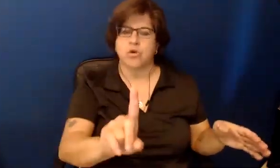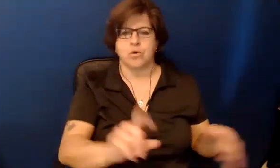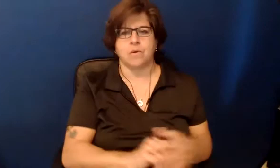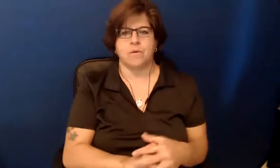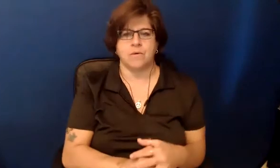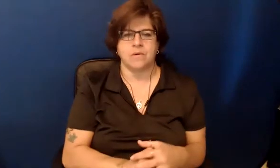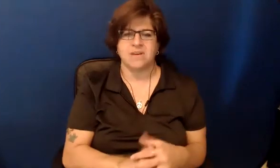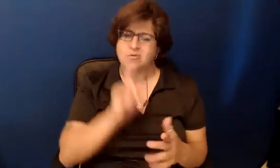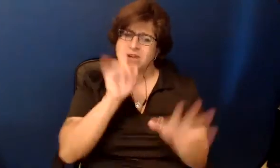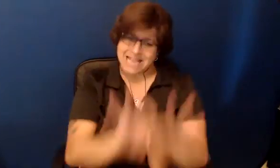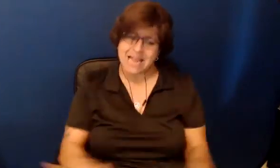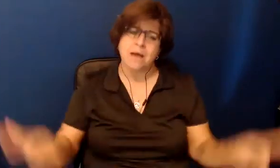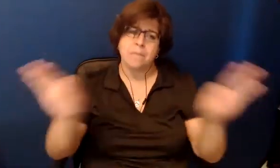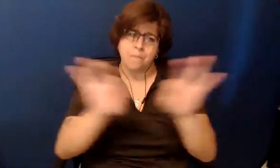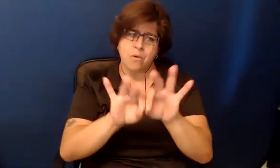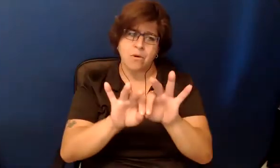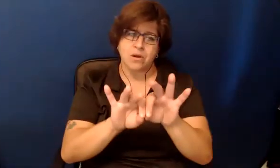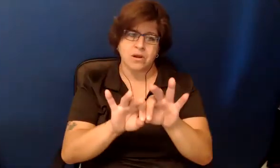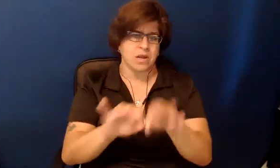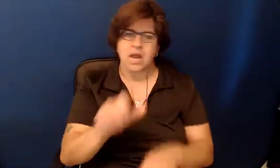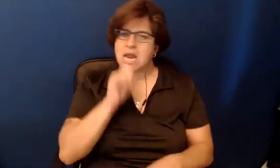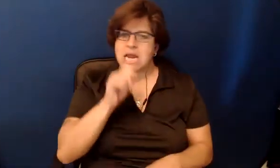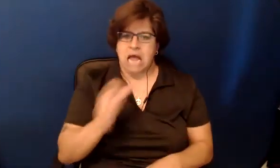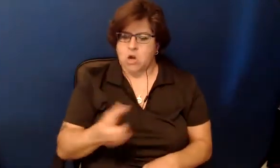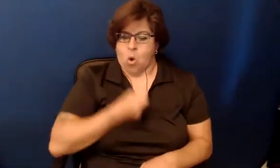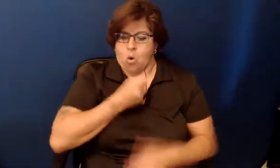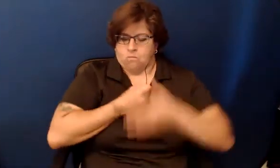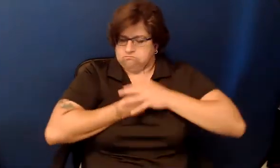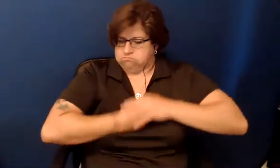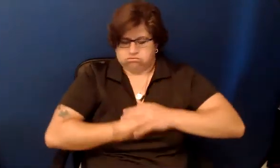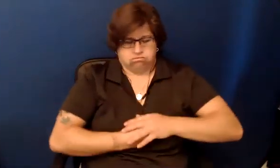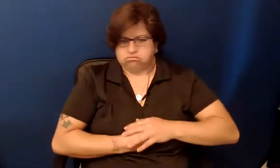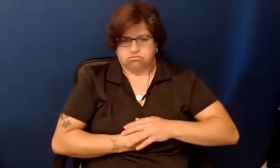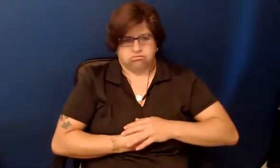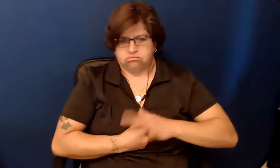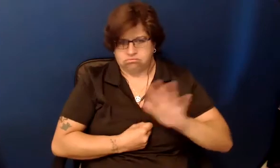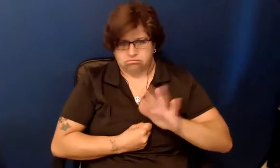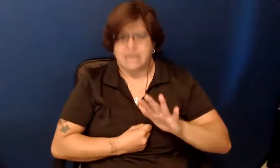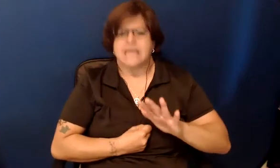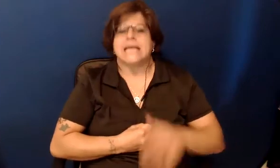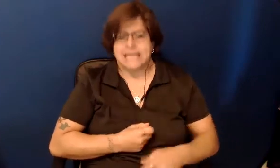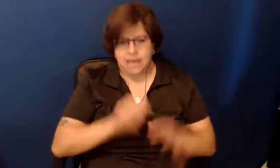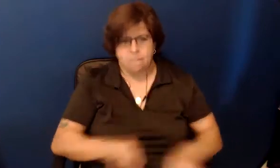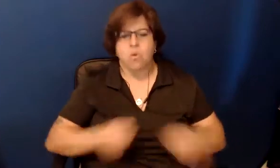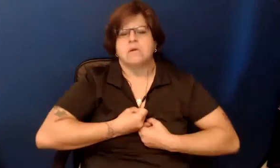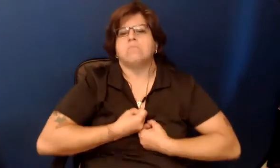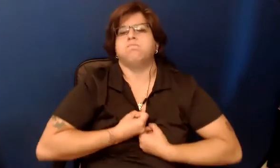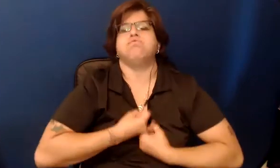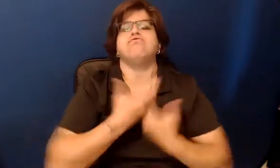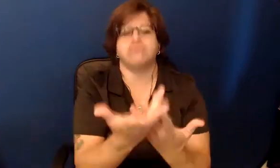freedom, So it was very, very important to withhold nothing, for the first time in my